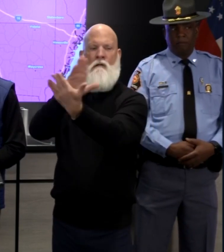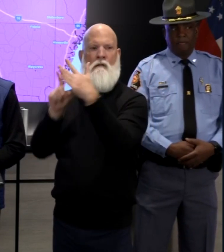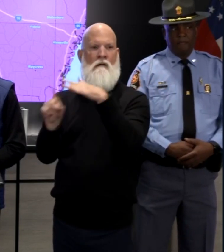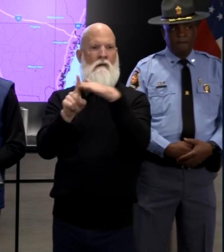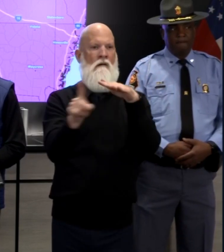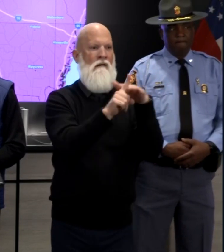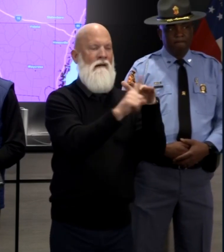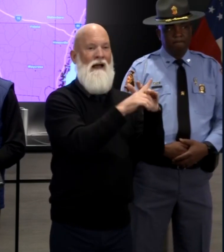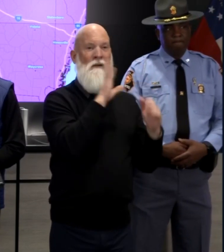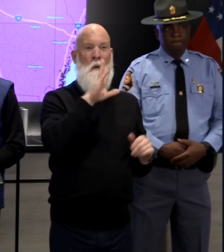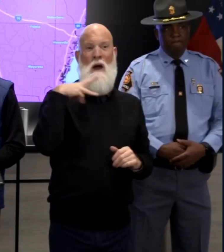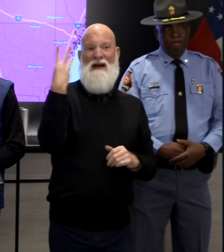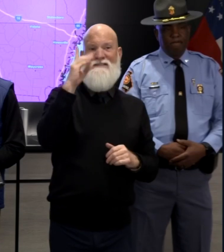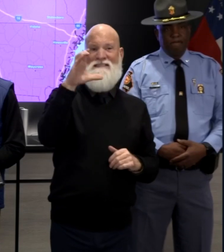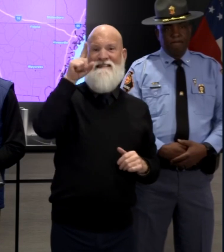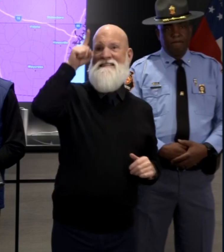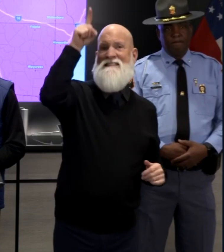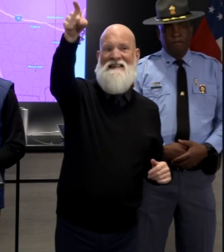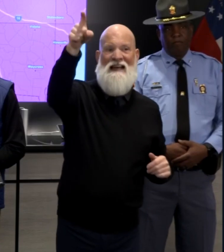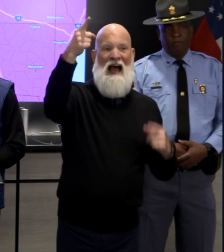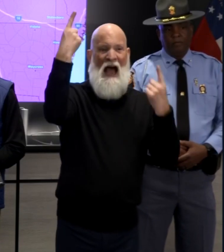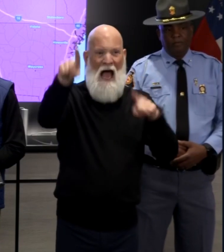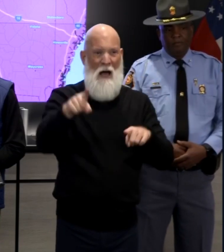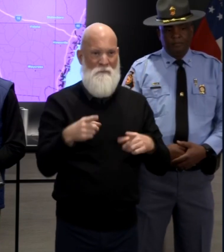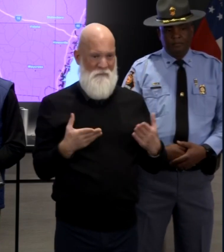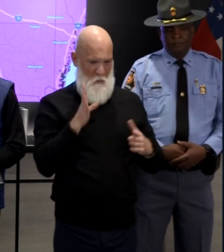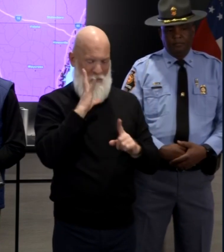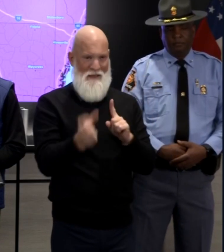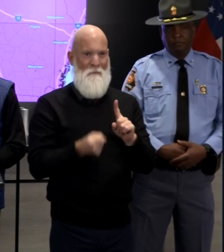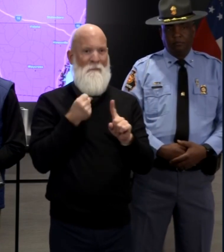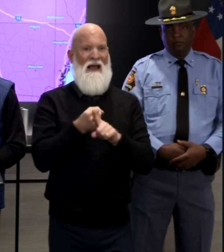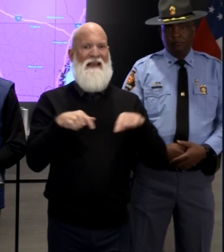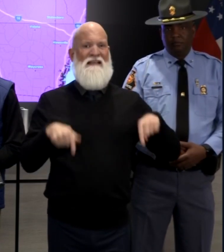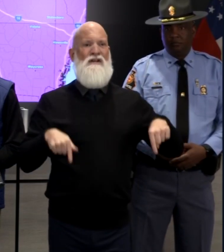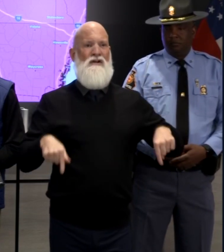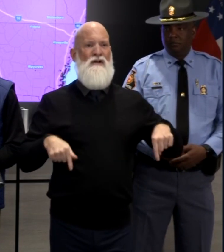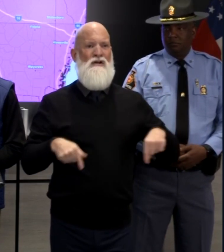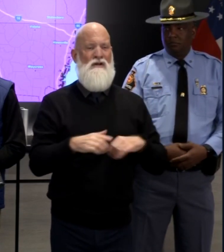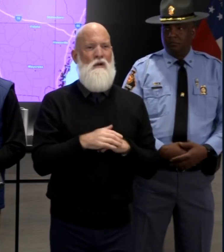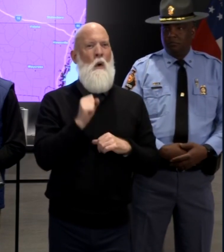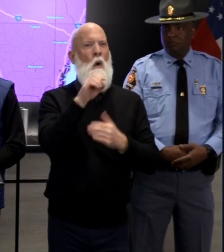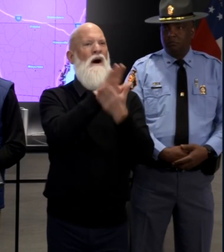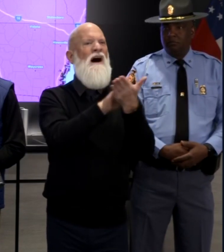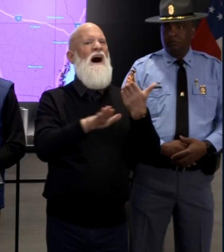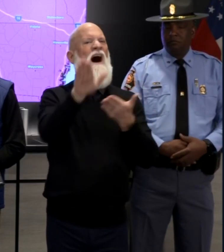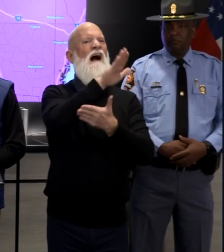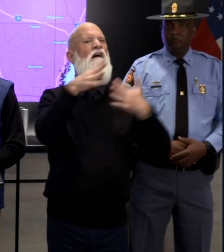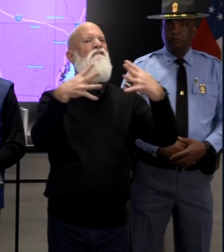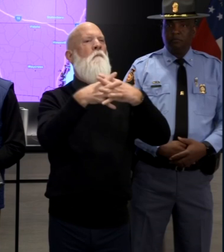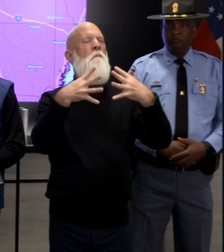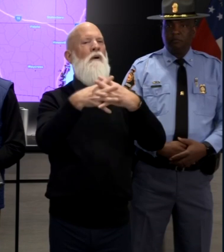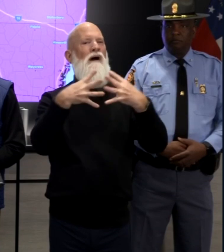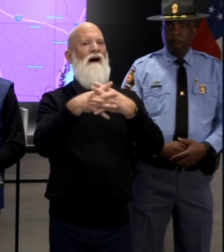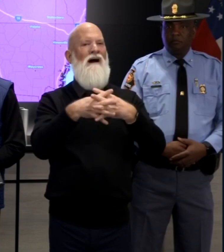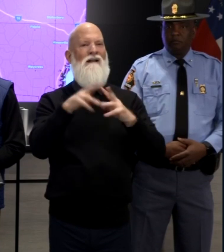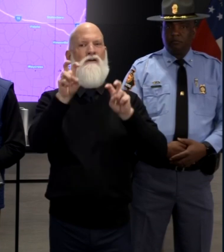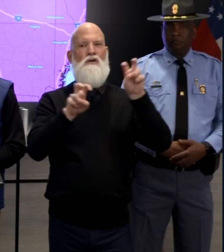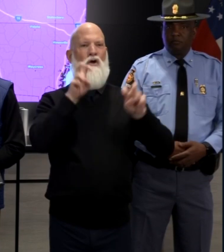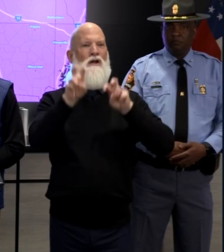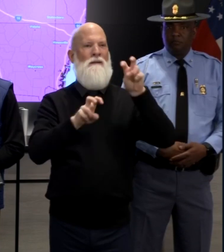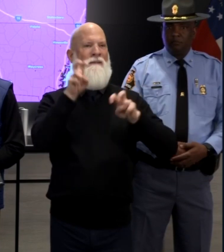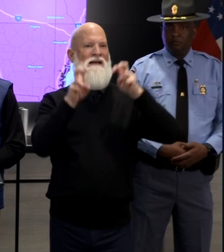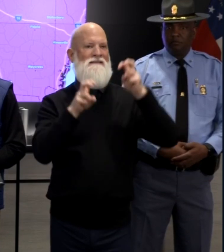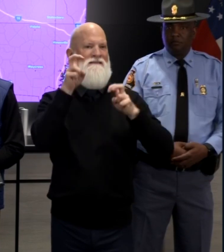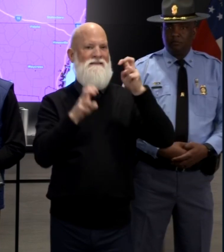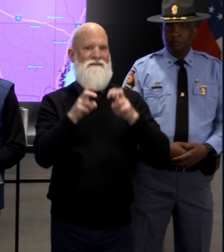Certainly we're feeling that some here, but also from the playoffs. But right now I think everything's operational at the airport. I know they're doing just